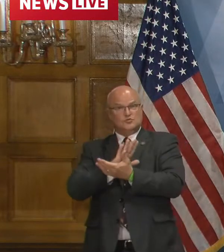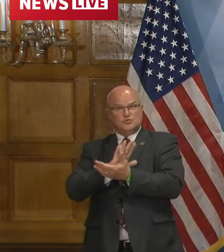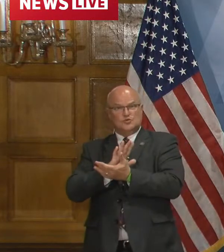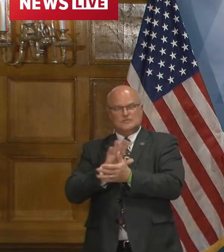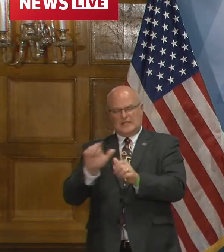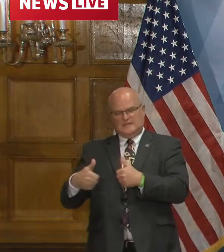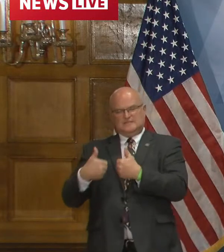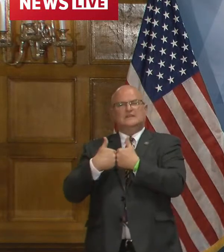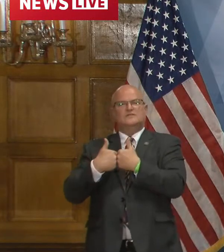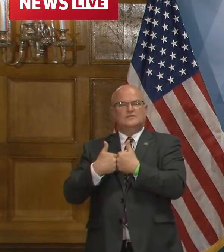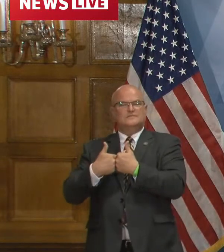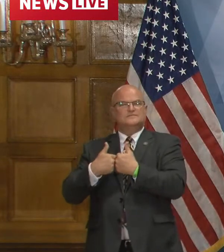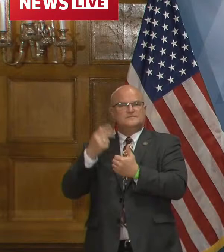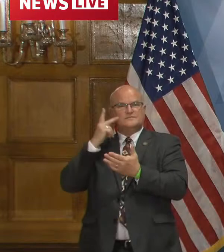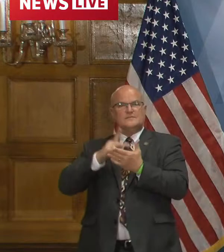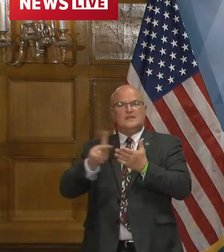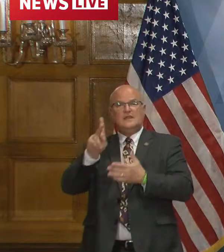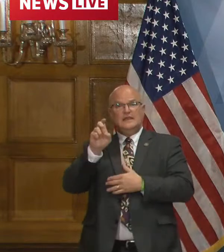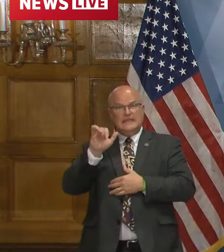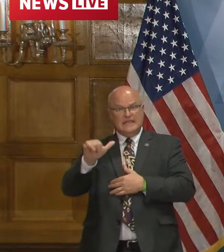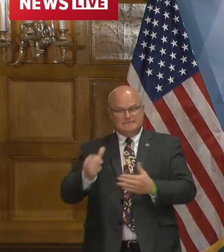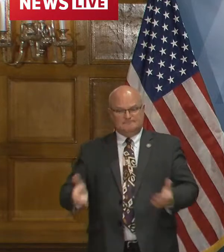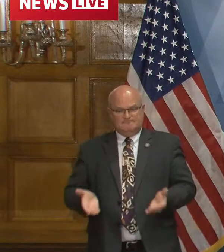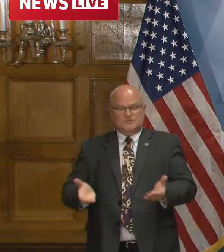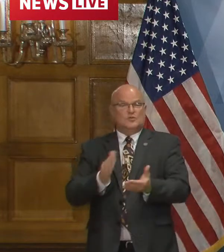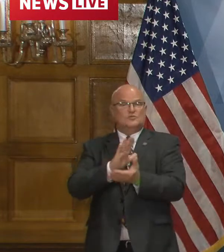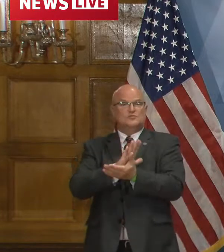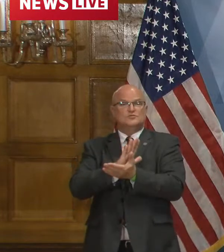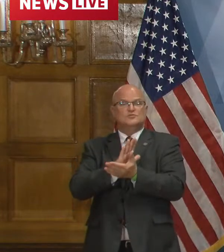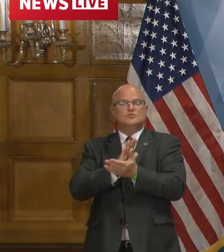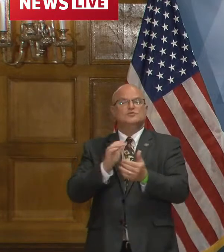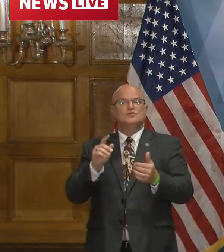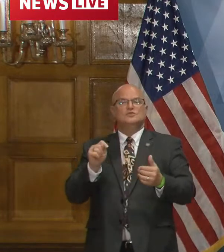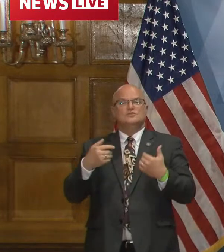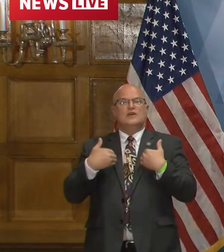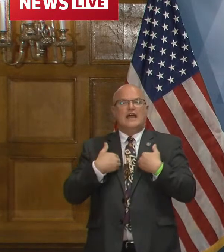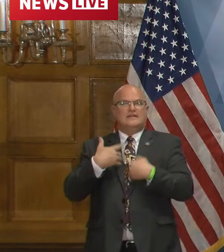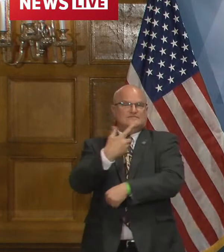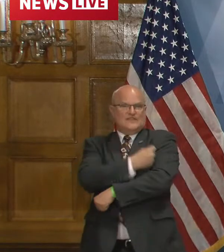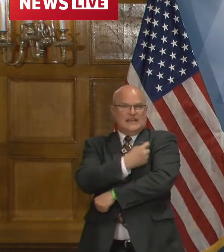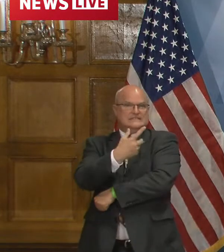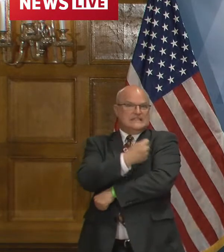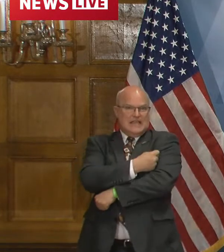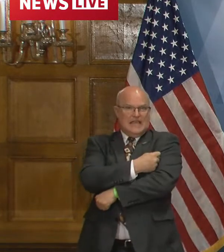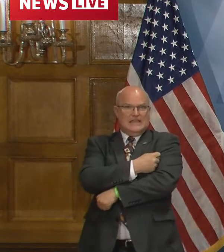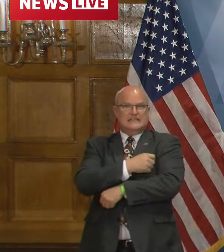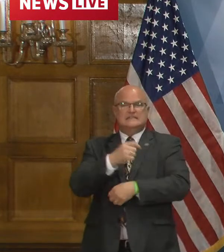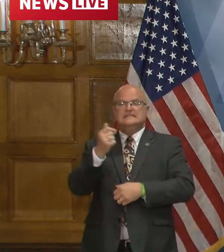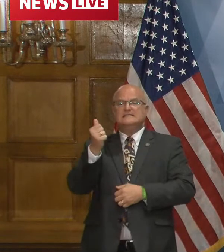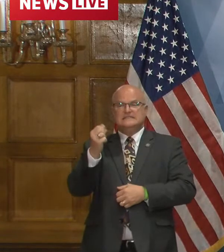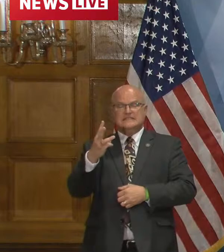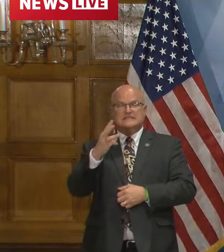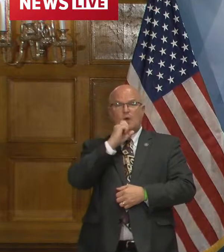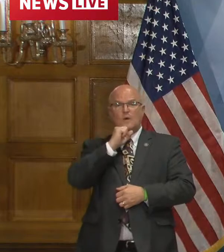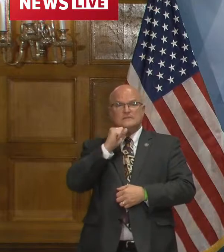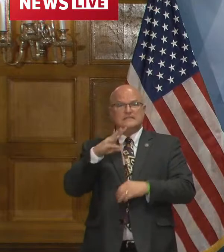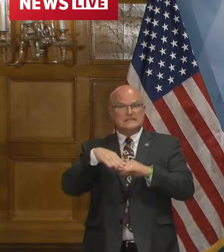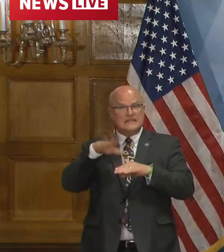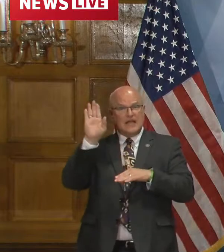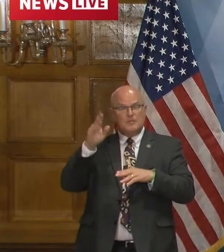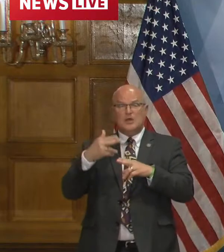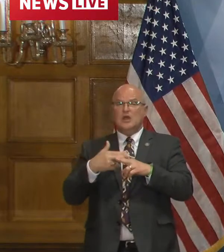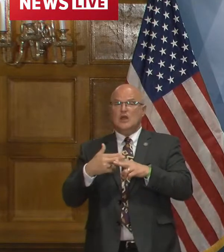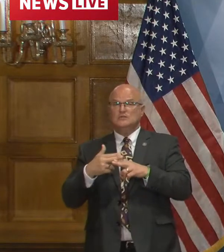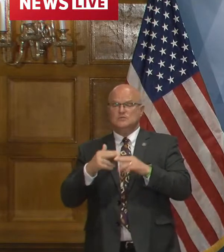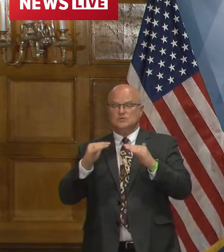challenged Secretary Key to continue to encourage our schools to vaccinate 16 plus, and soon it will